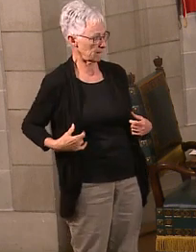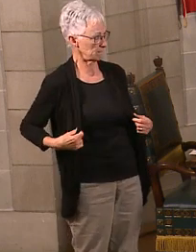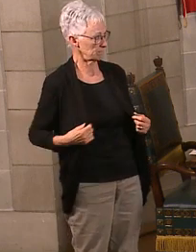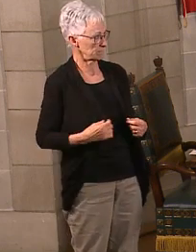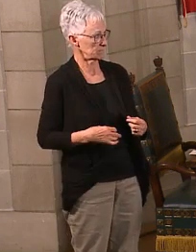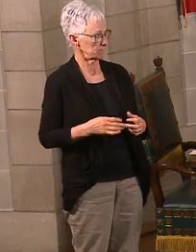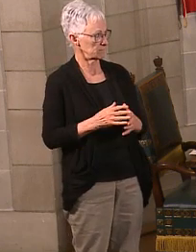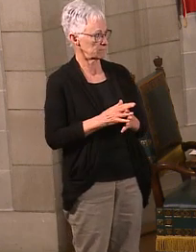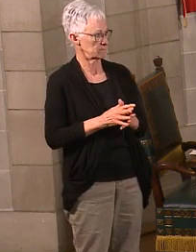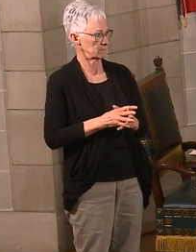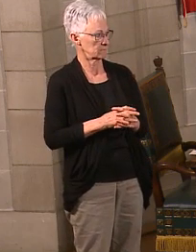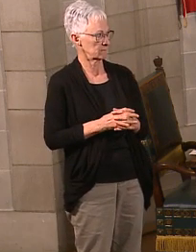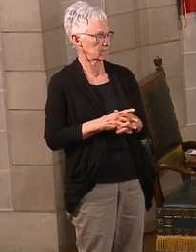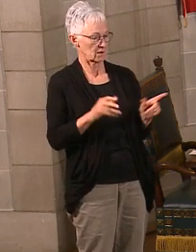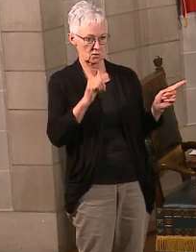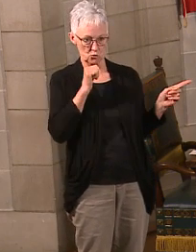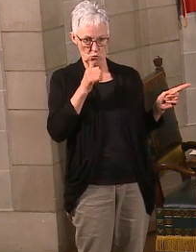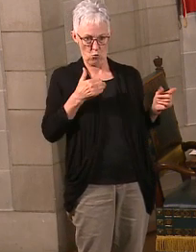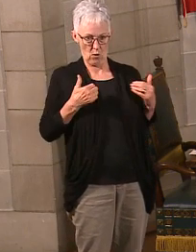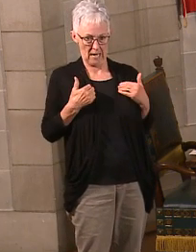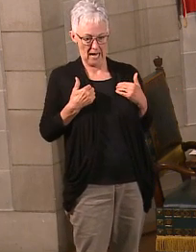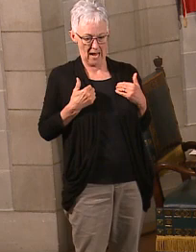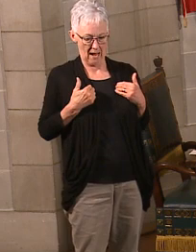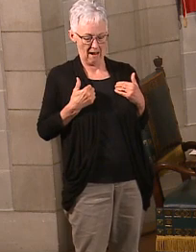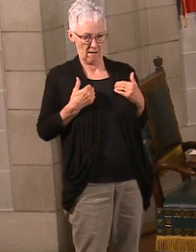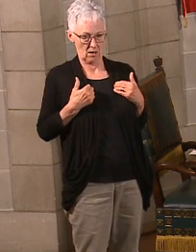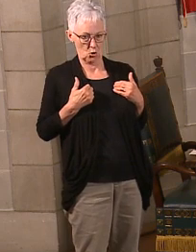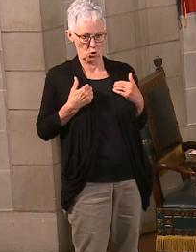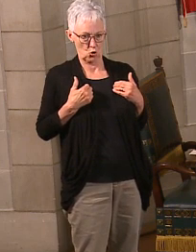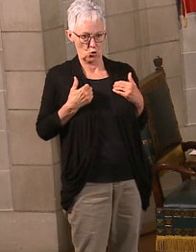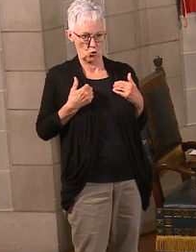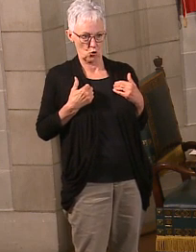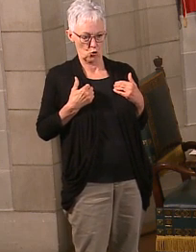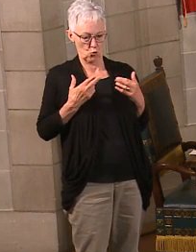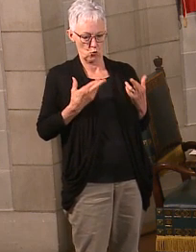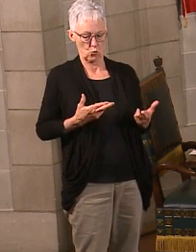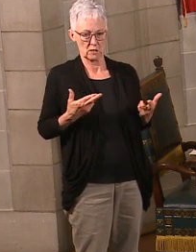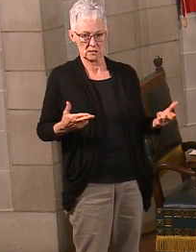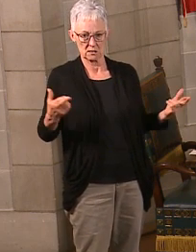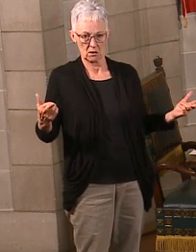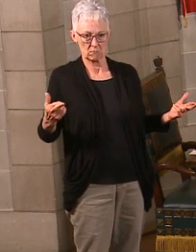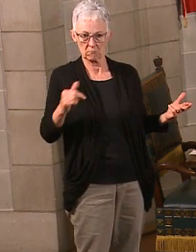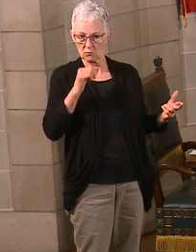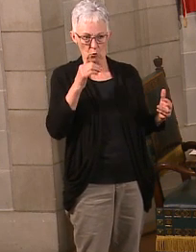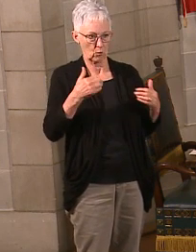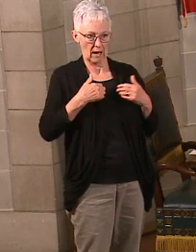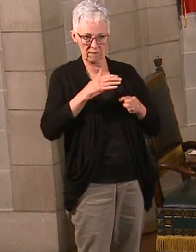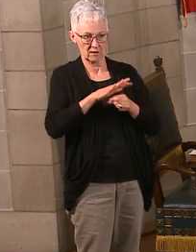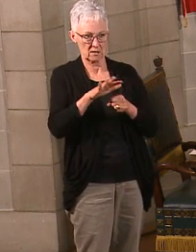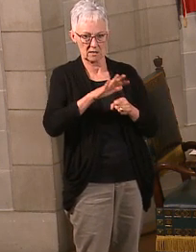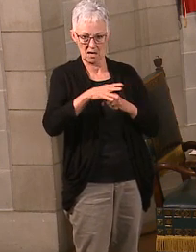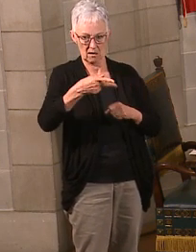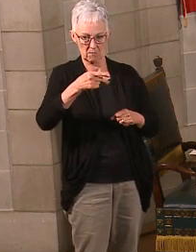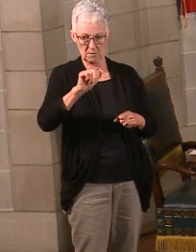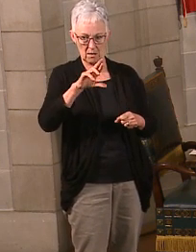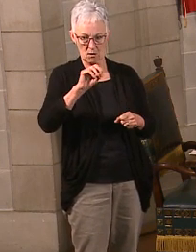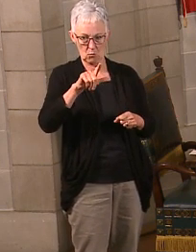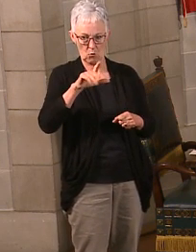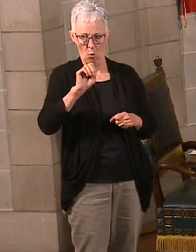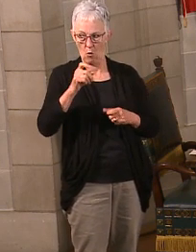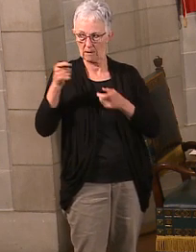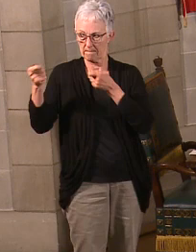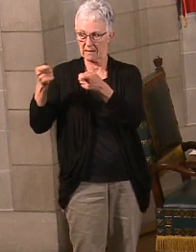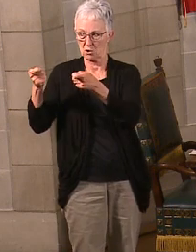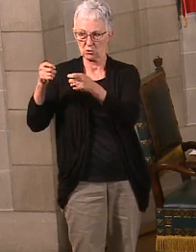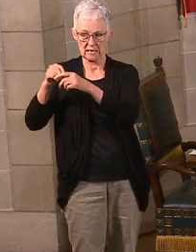I don't have the resources that this agency once had in terms of having parole administration. When the agency had parole administration,